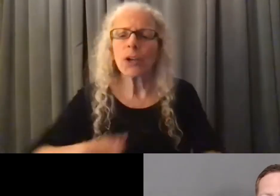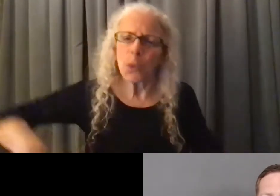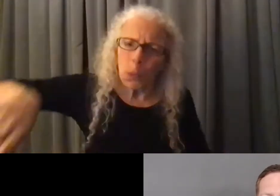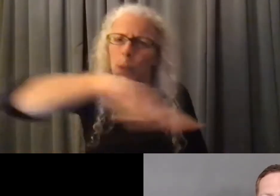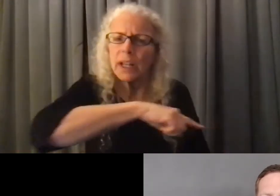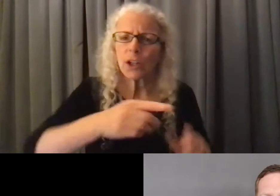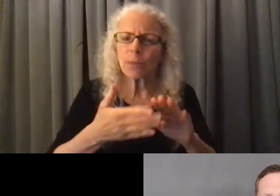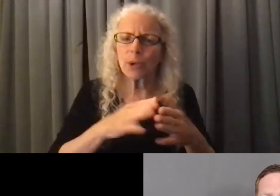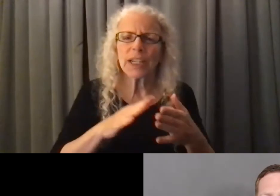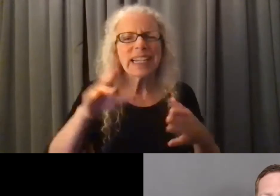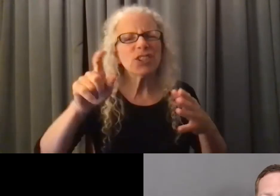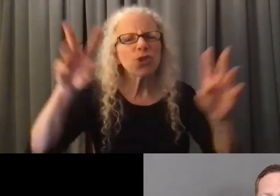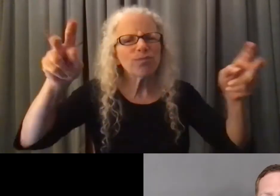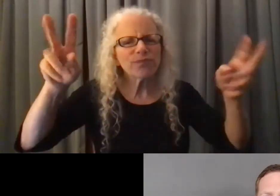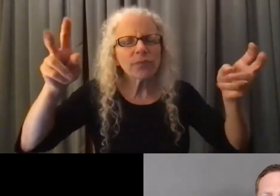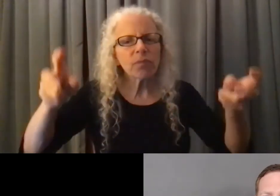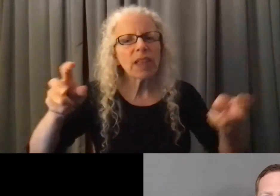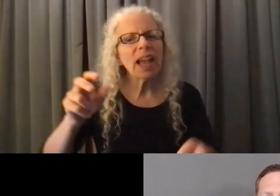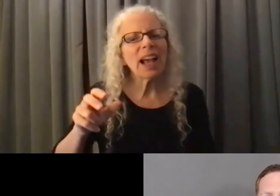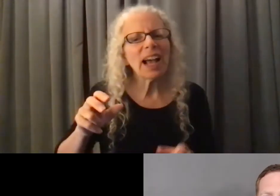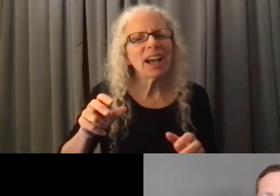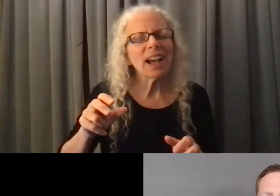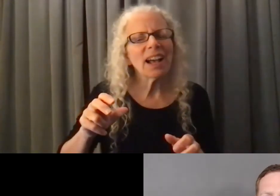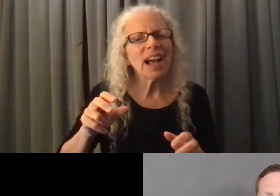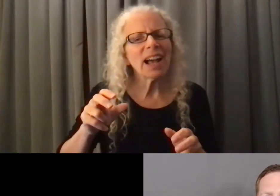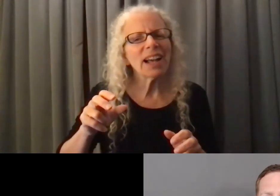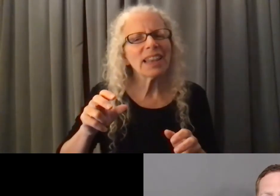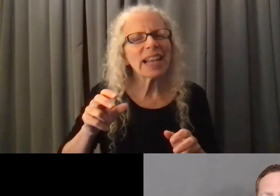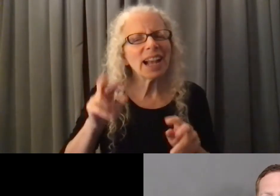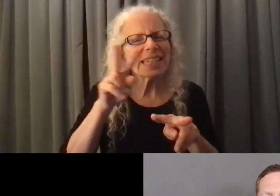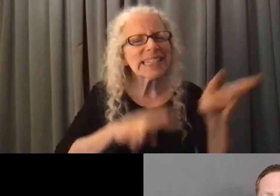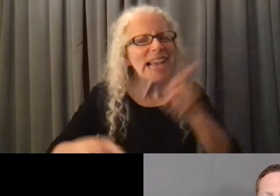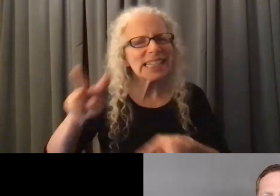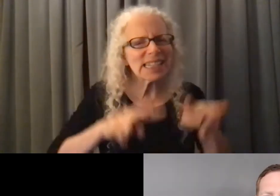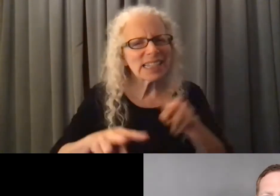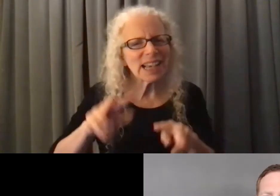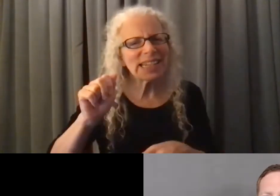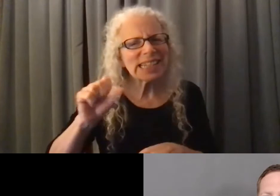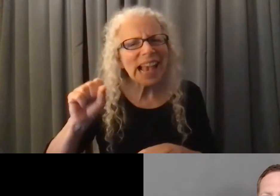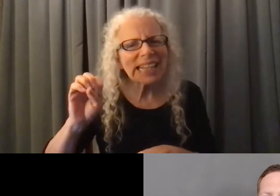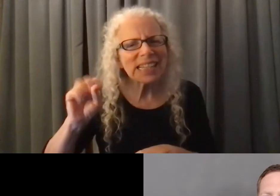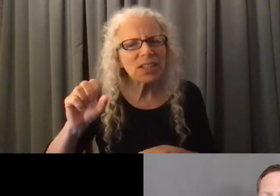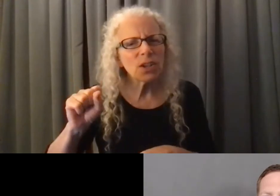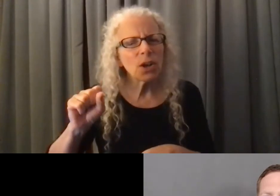assess what we've done and where we're going. I think we've built a lot that we